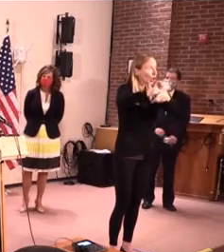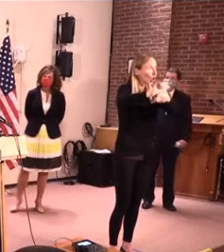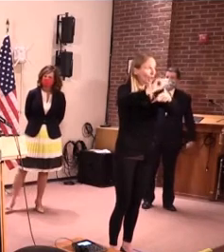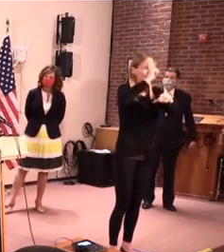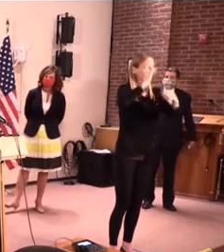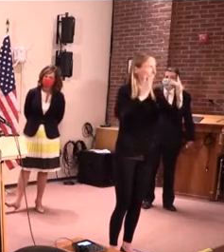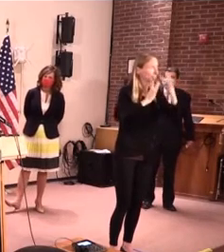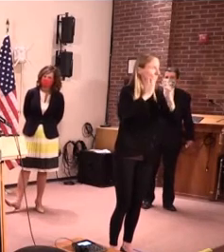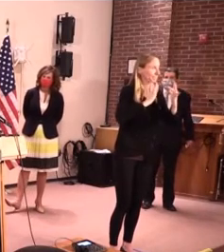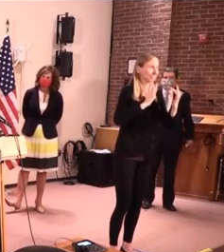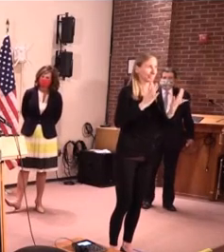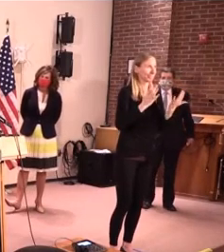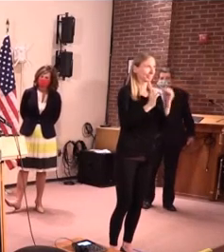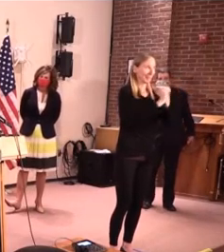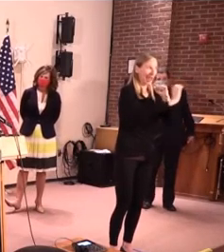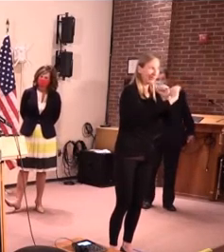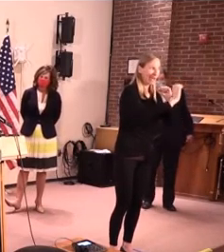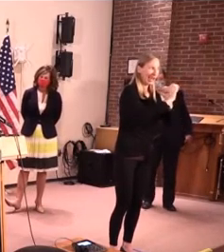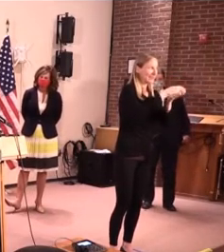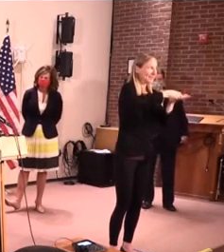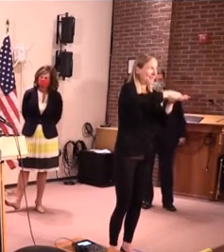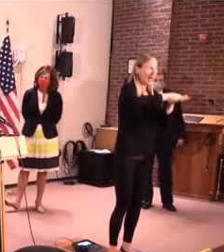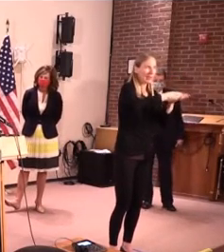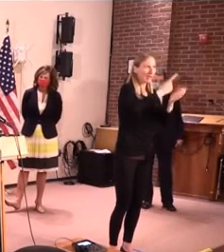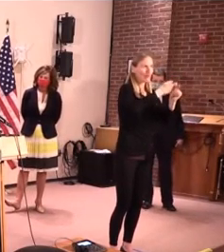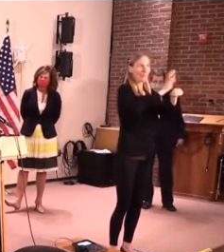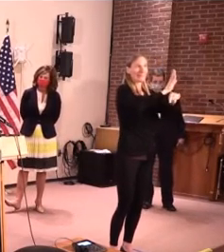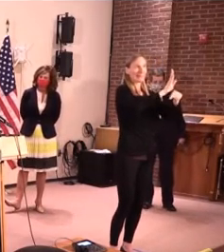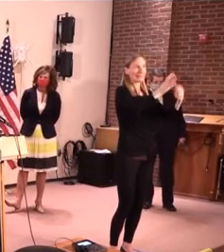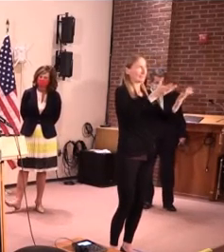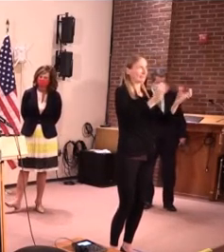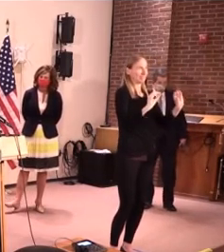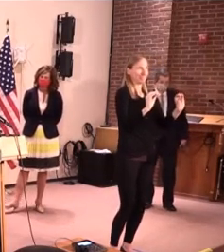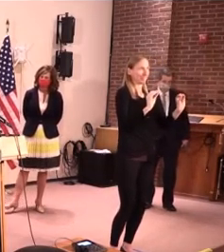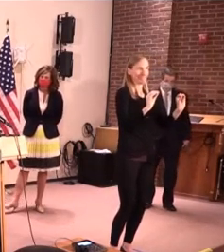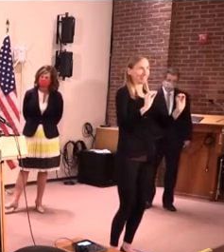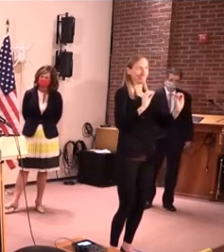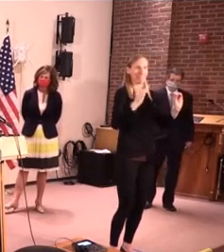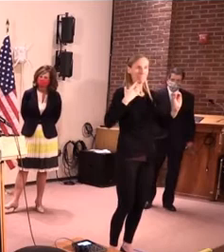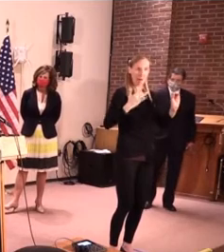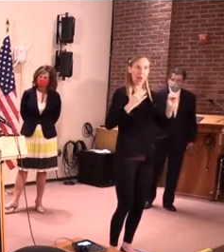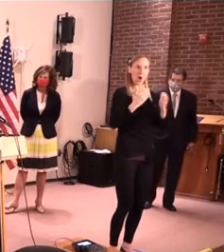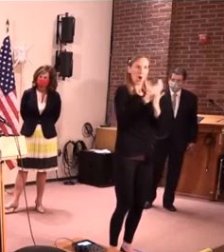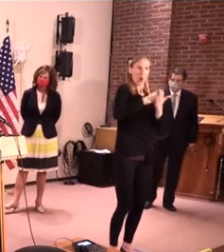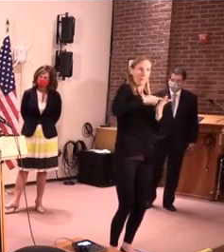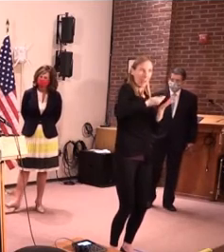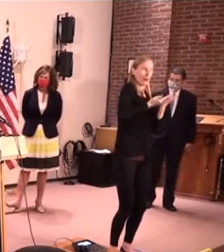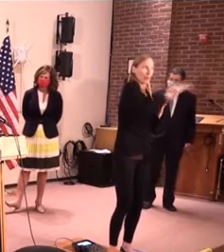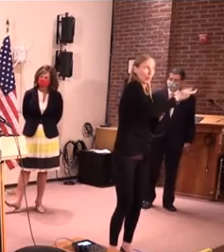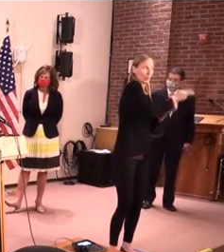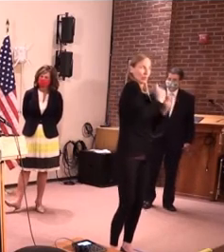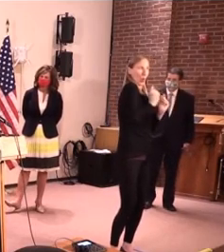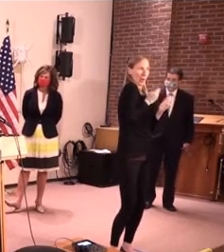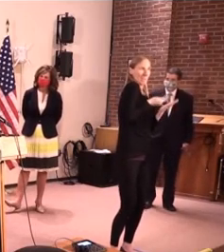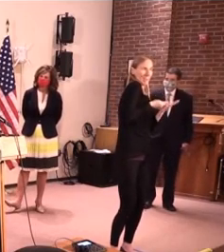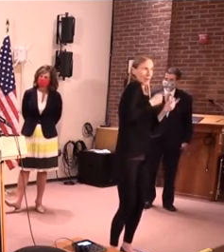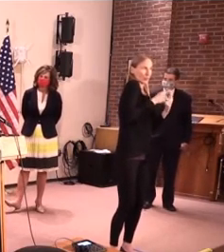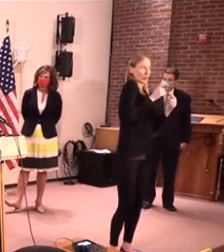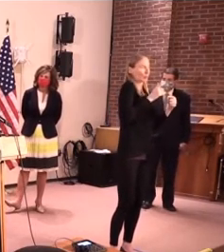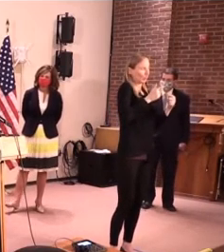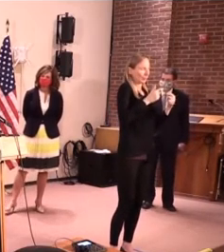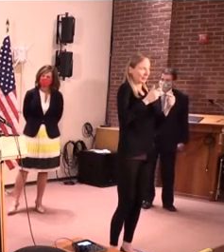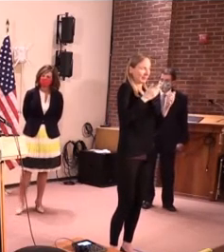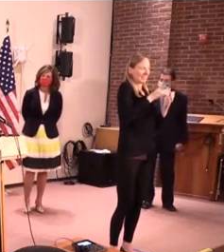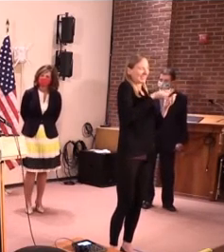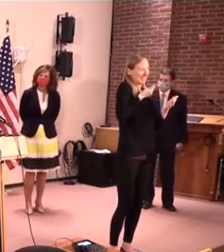lost advertising income from businesses that aren't operating. So I'm a rookie, so I'm going to ask you to repeat